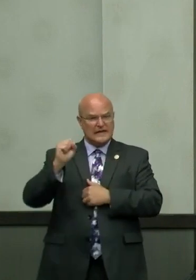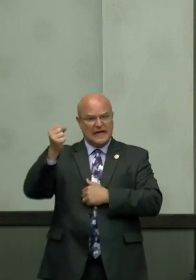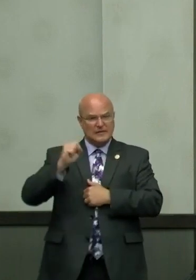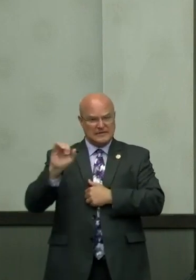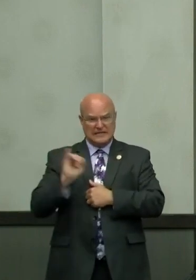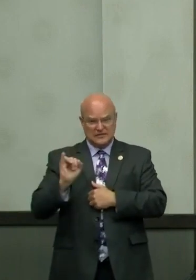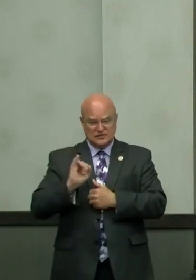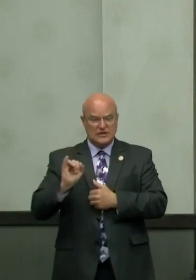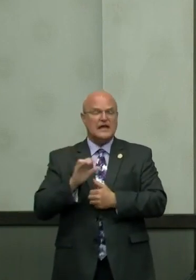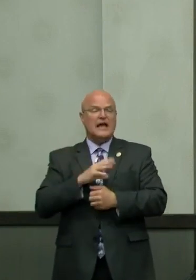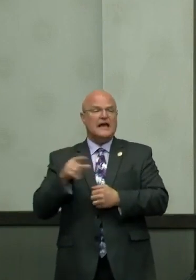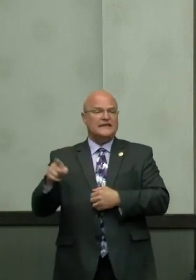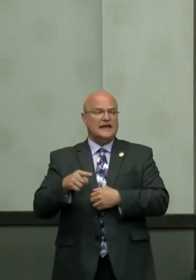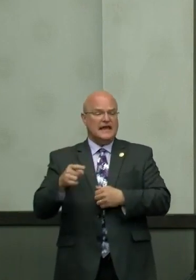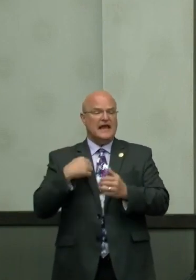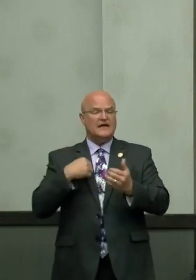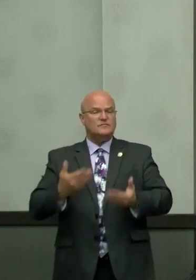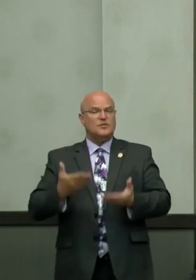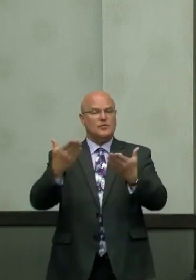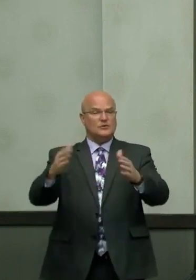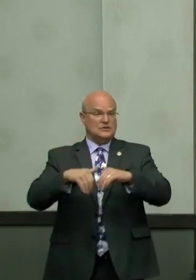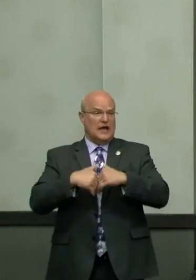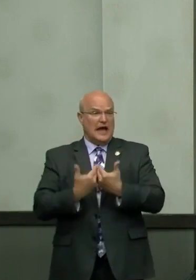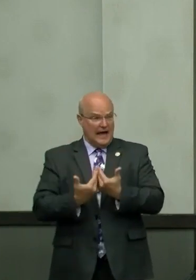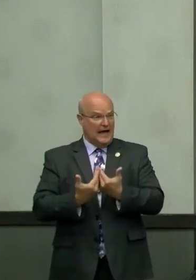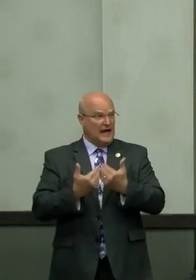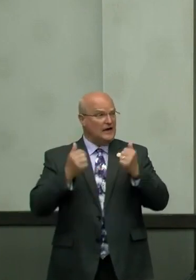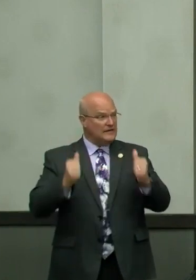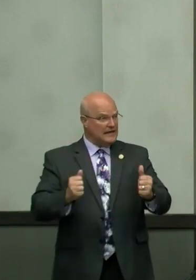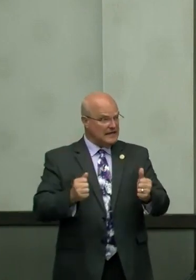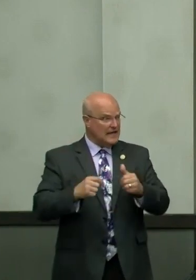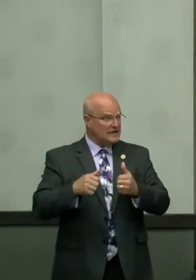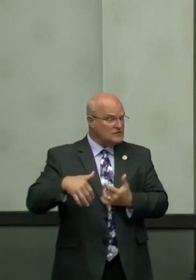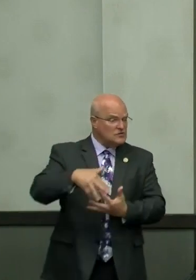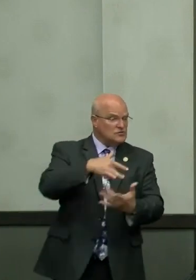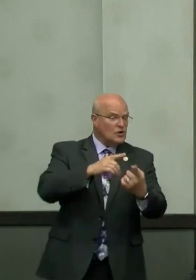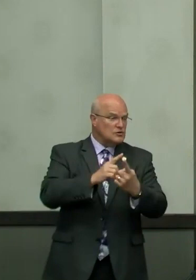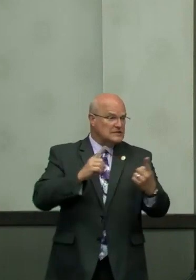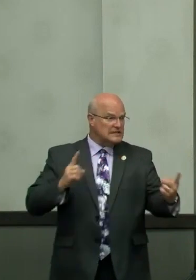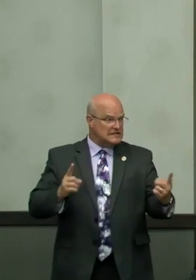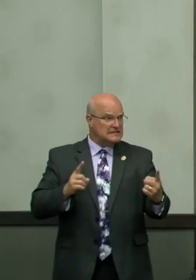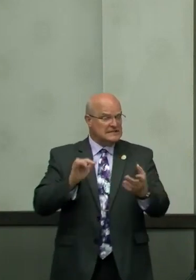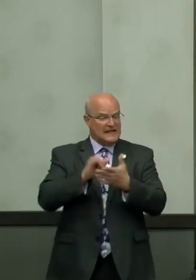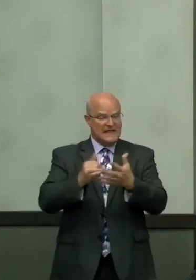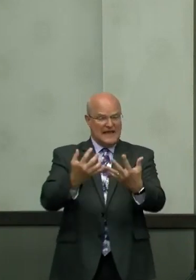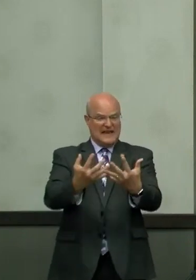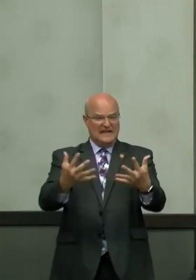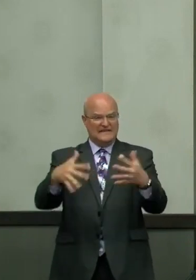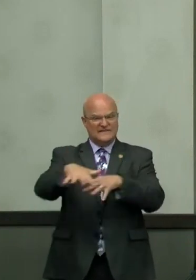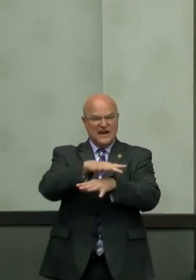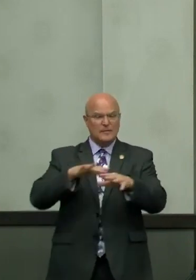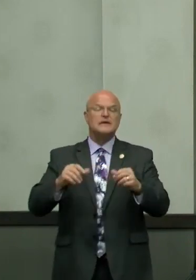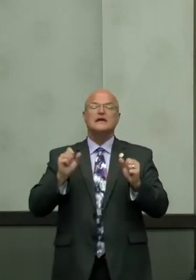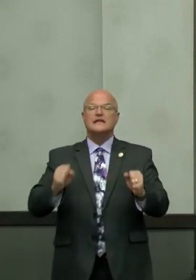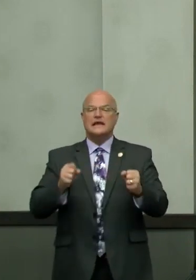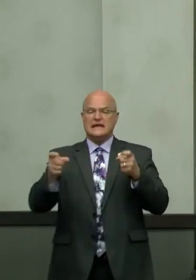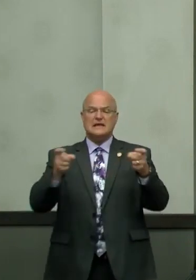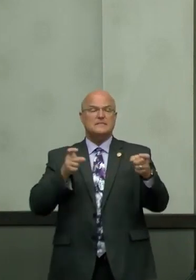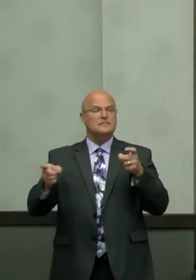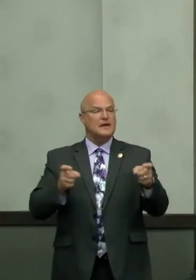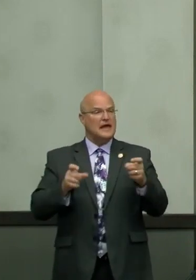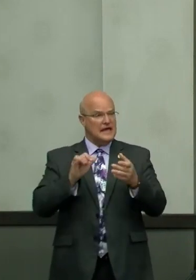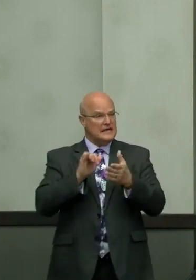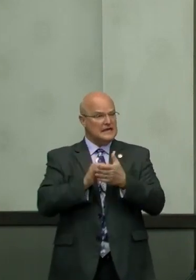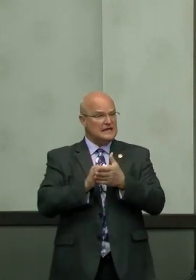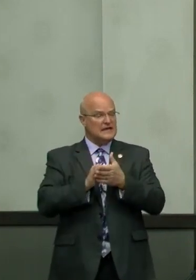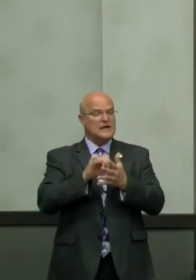have presented proposals as to how they can socially distance in that environment. They can manage